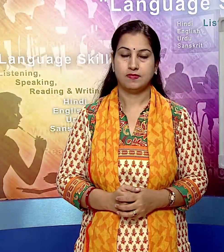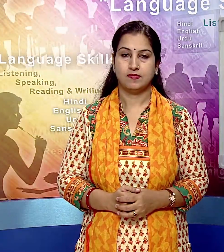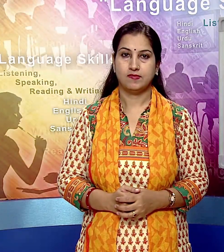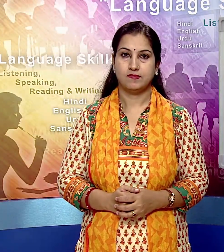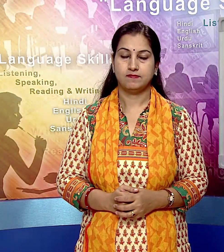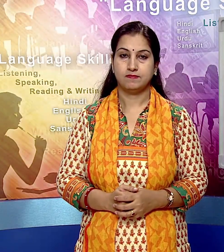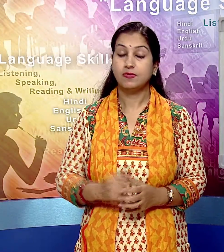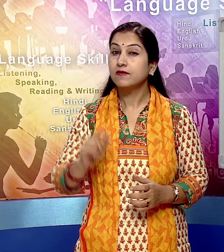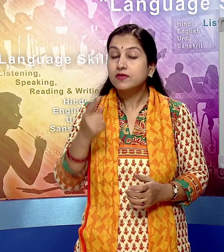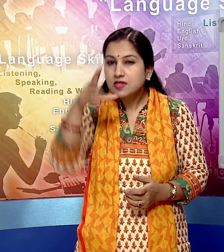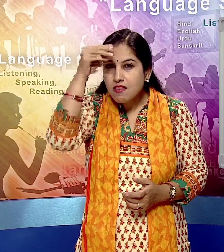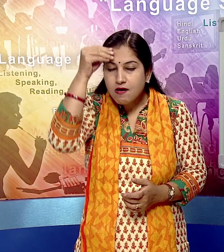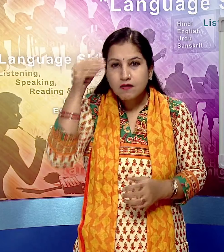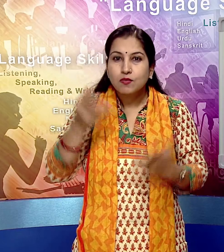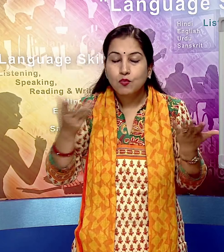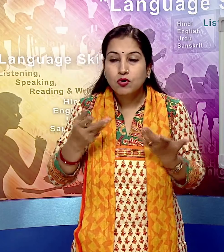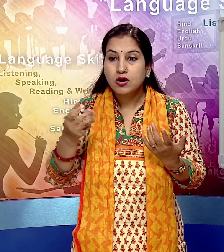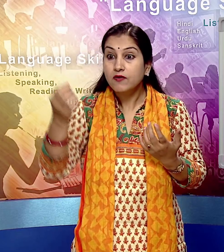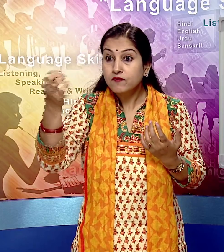Let us first learn few new words.